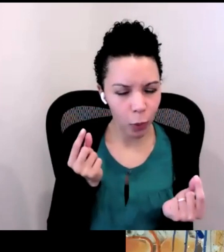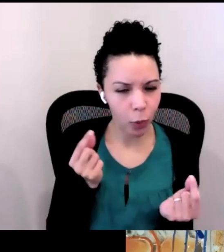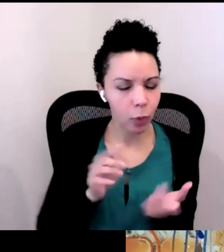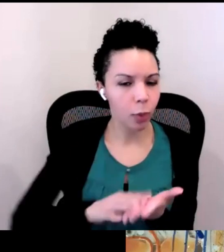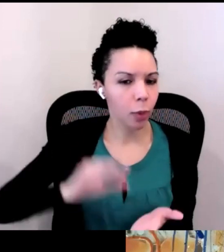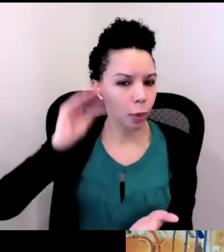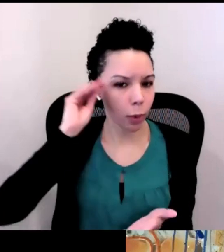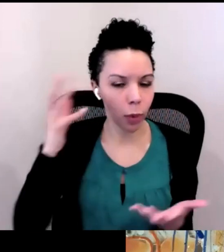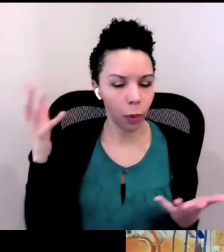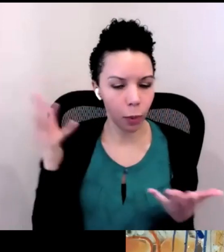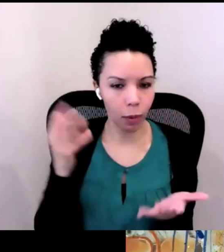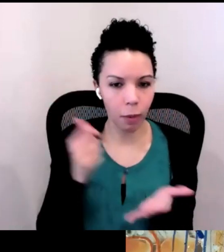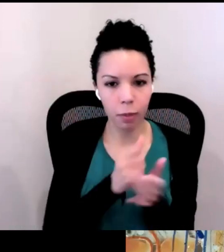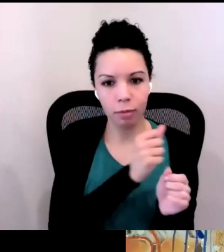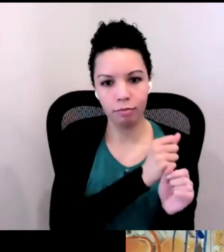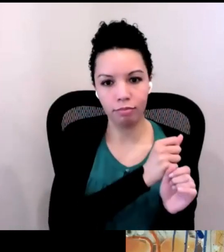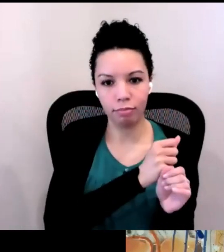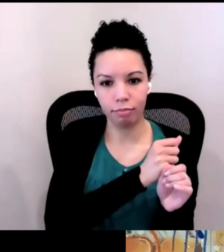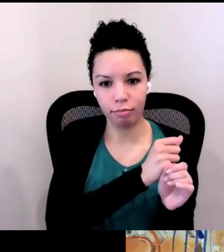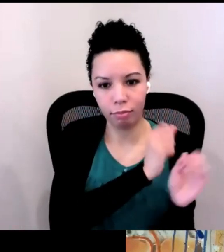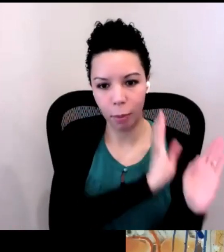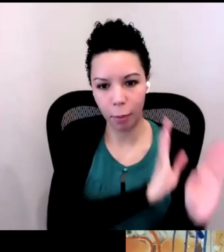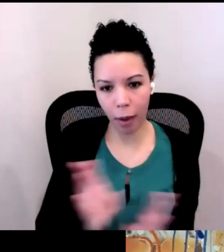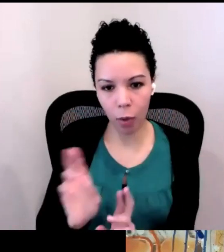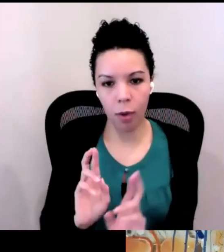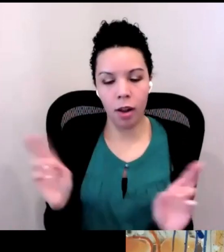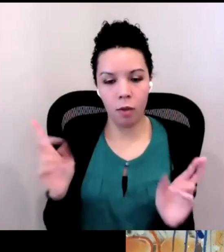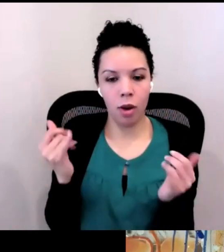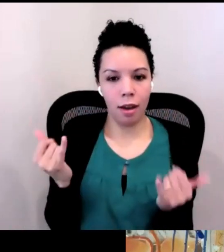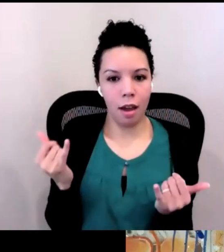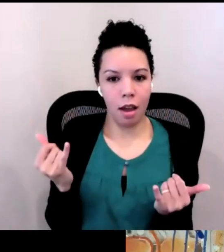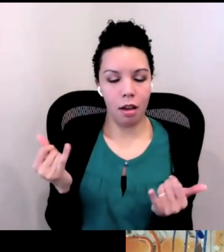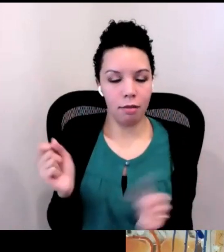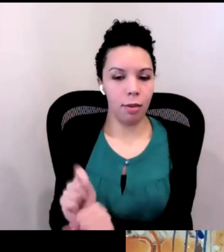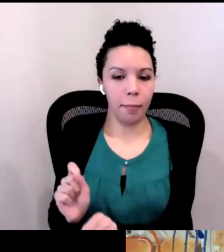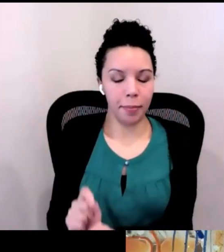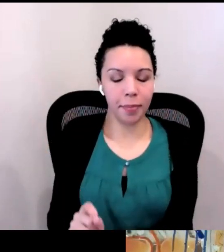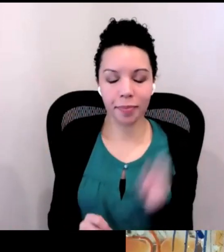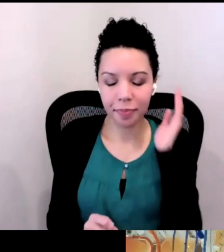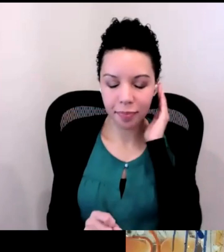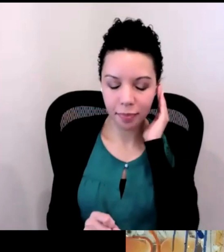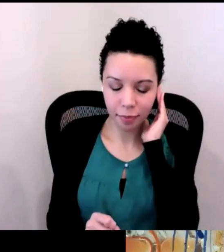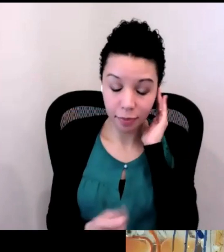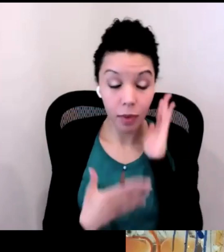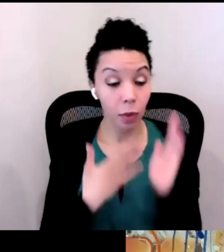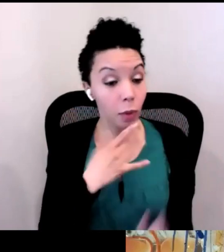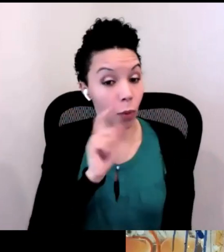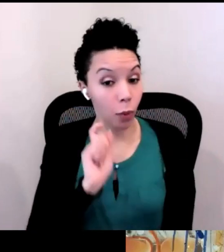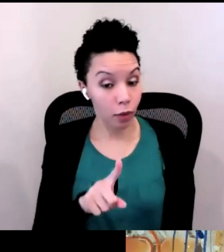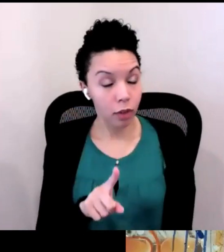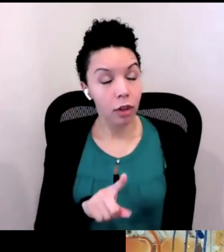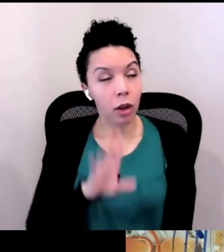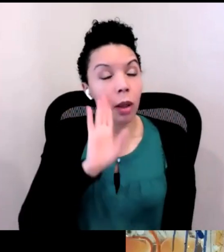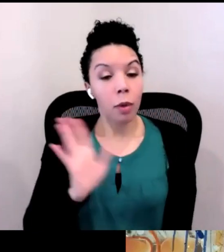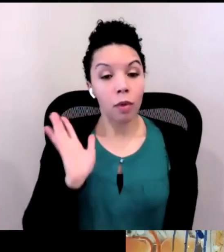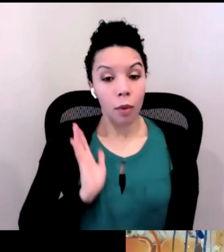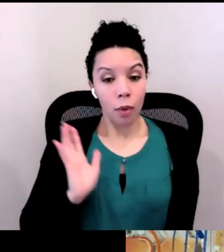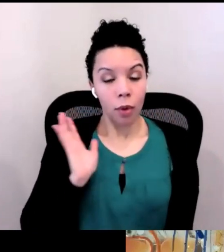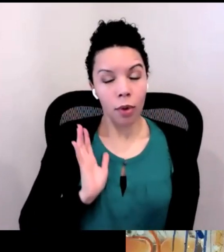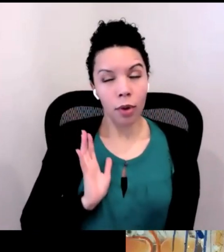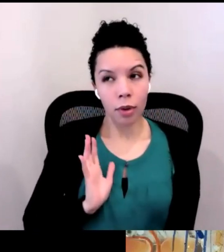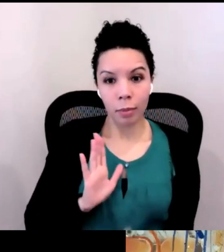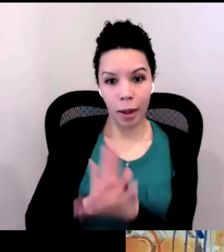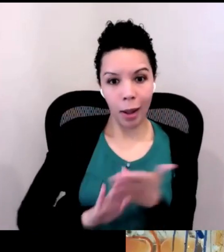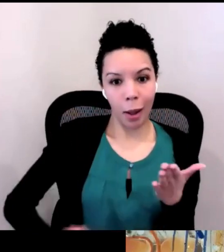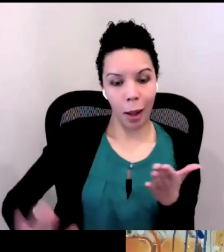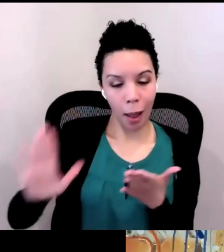that prepared you for what you're doing now? So it's a good question. When I started applying for internships during my college